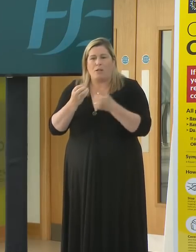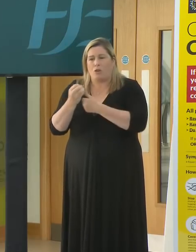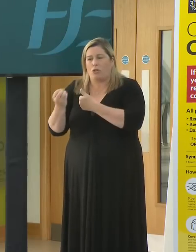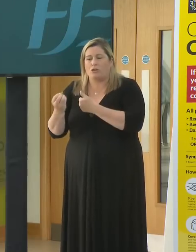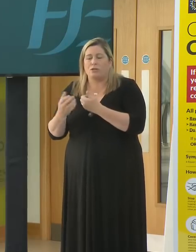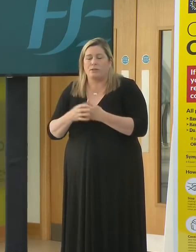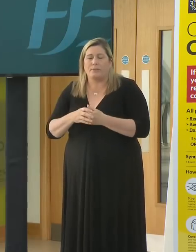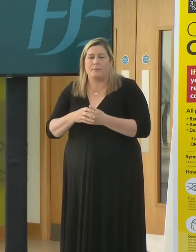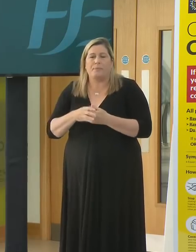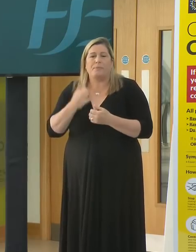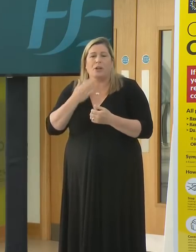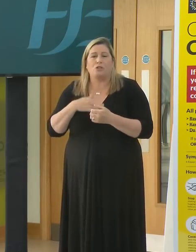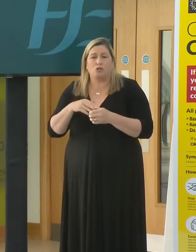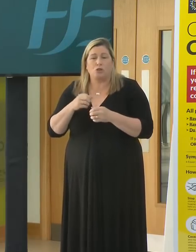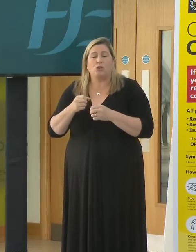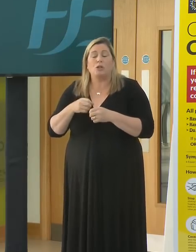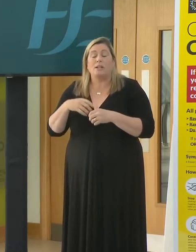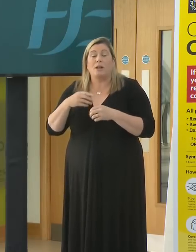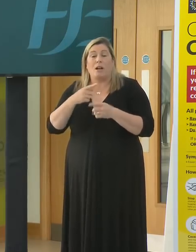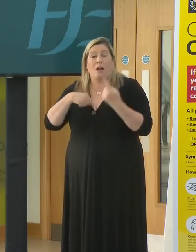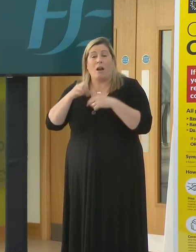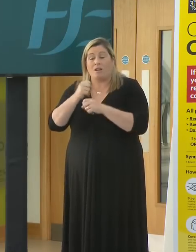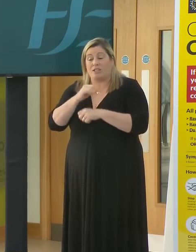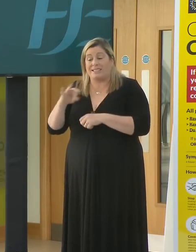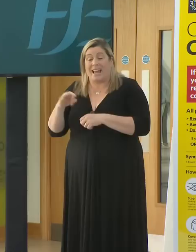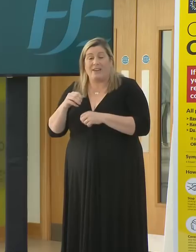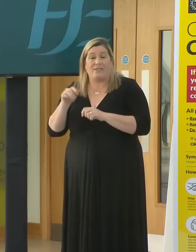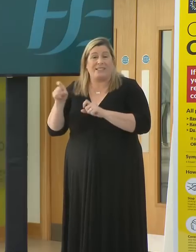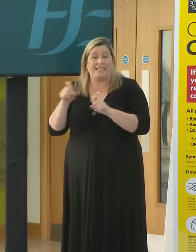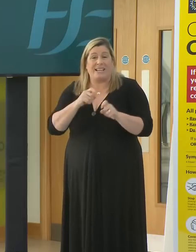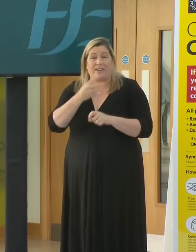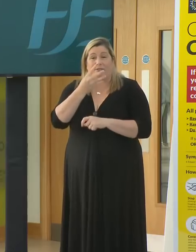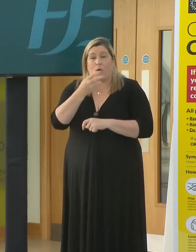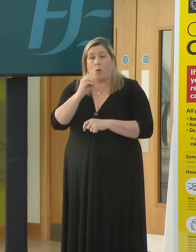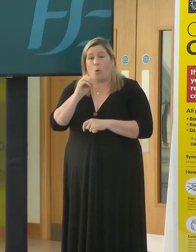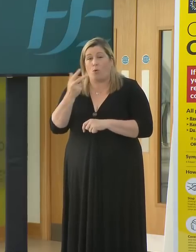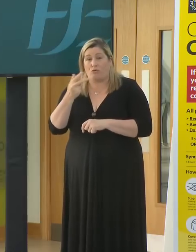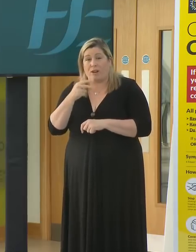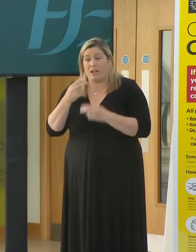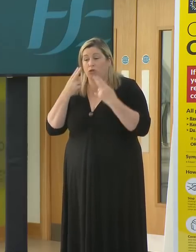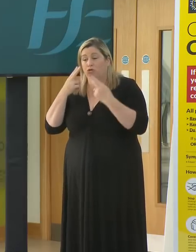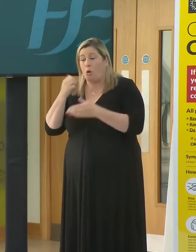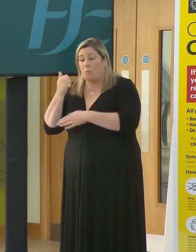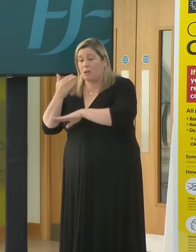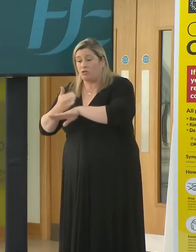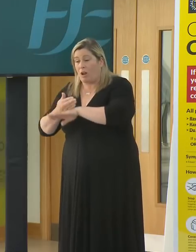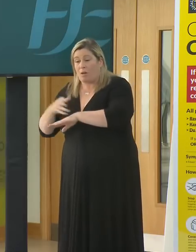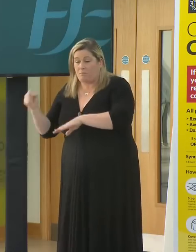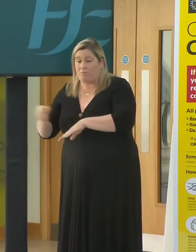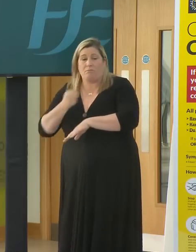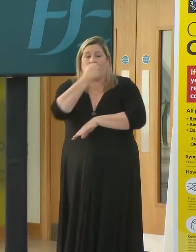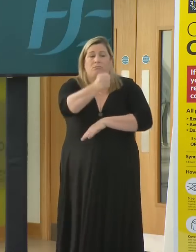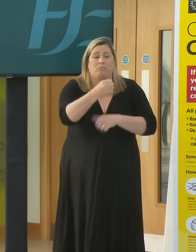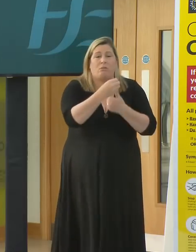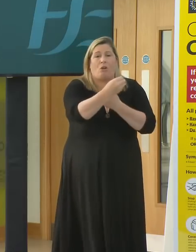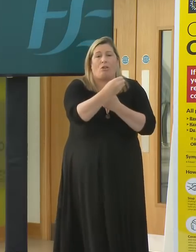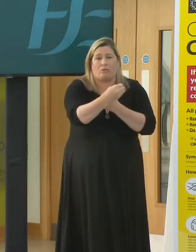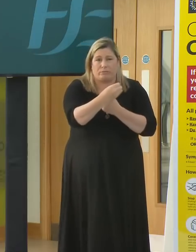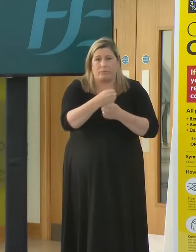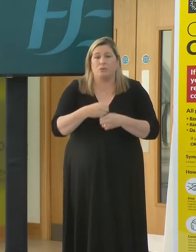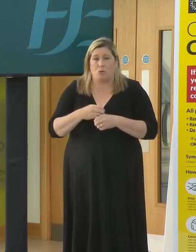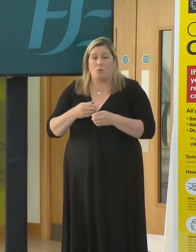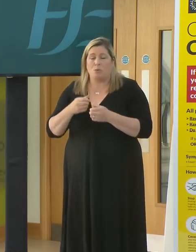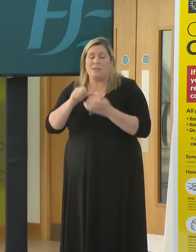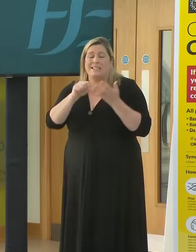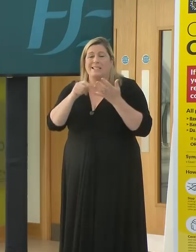terms of the deployment of staff, we still have 403 staff deployed across 90 facilities to residential care. 62 of